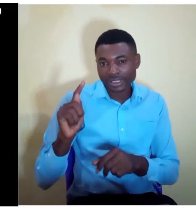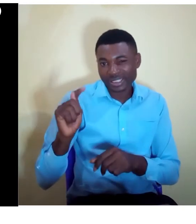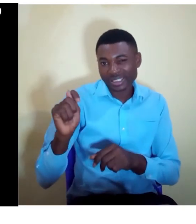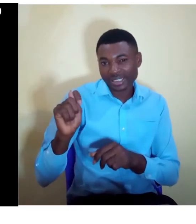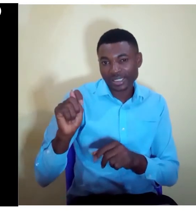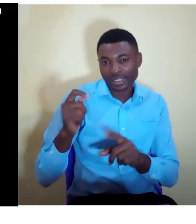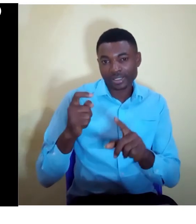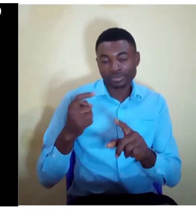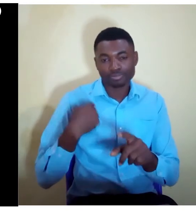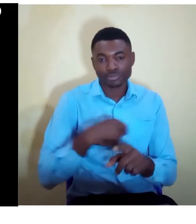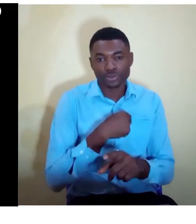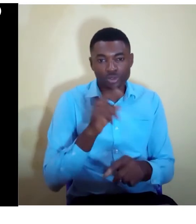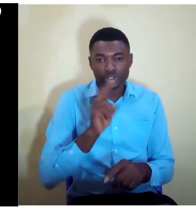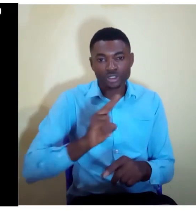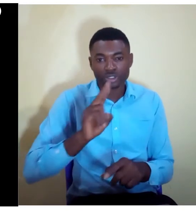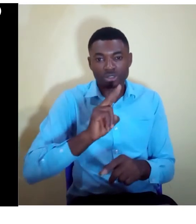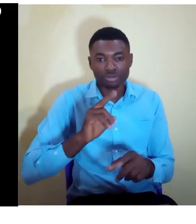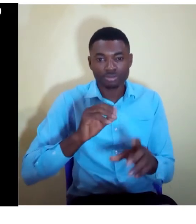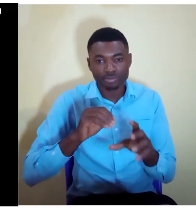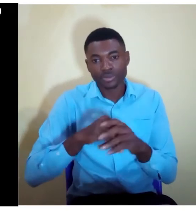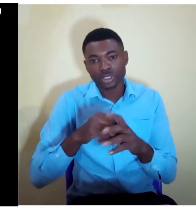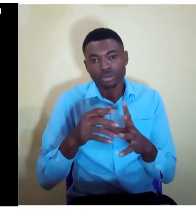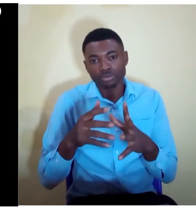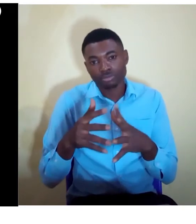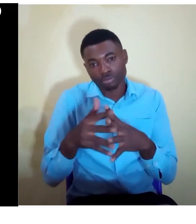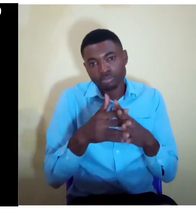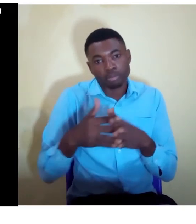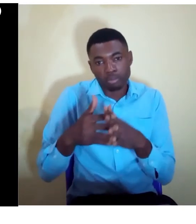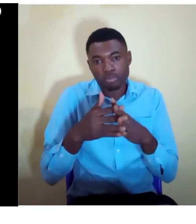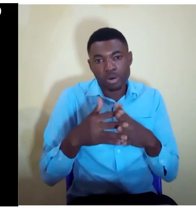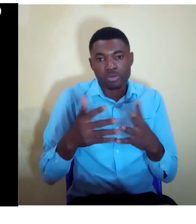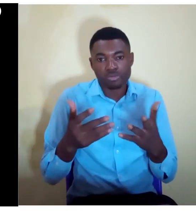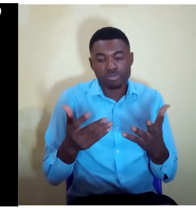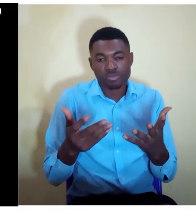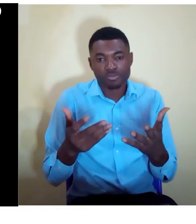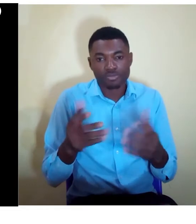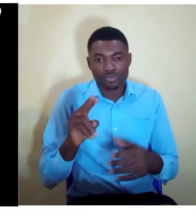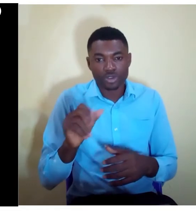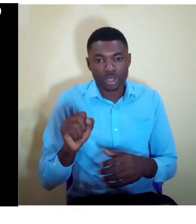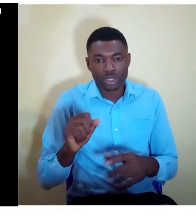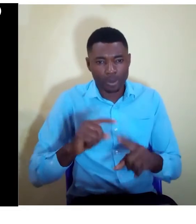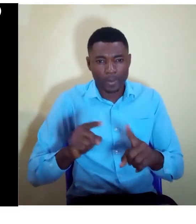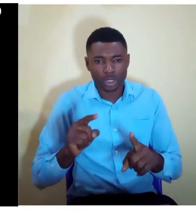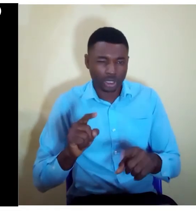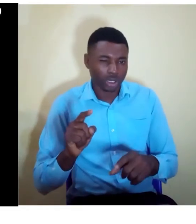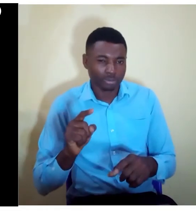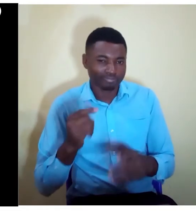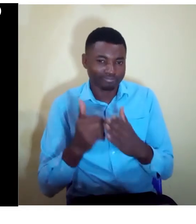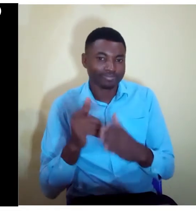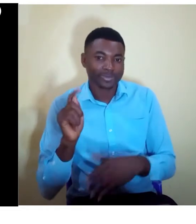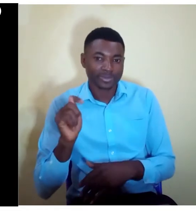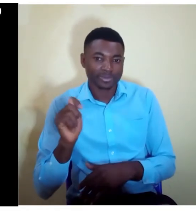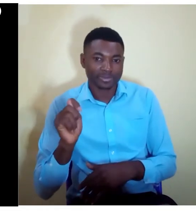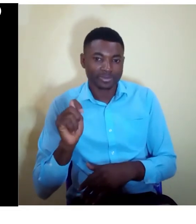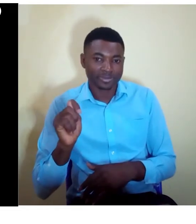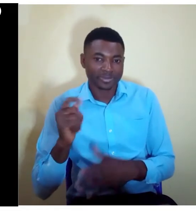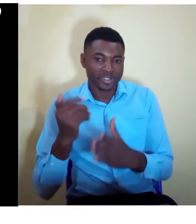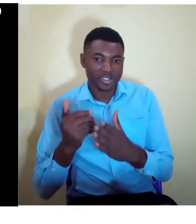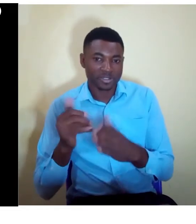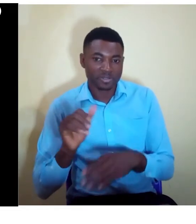Might be somewhat different than the T which is used in the US, but it's looking very